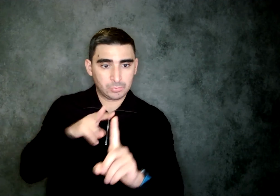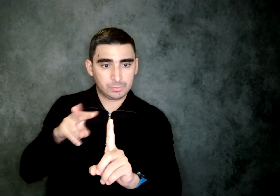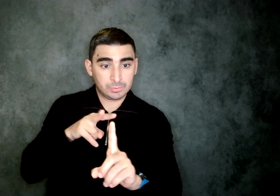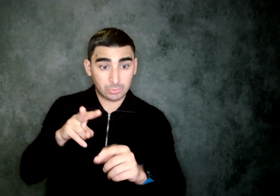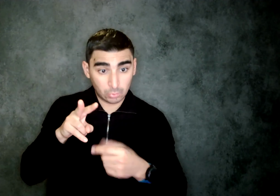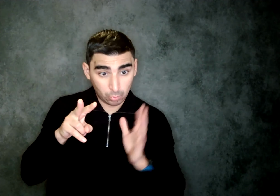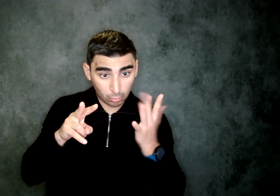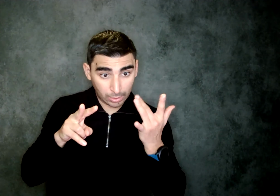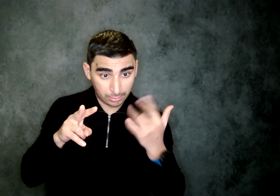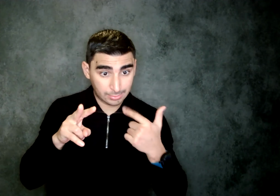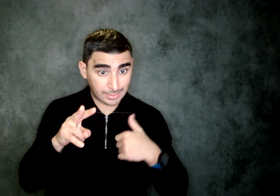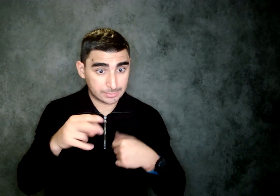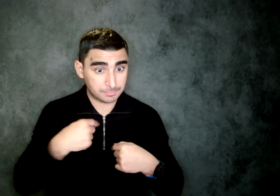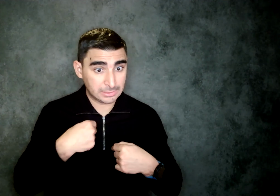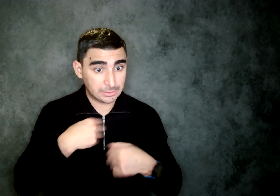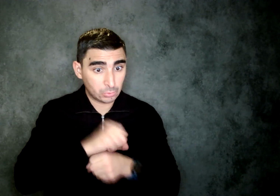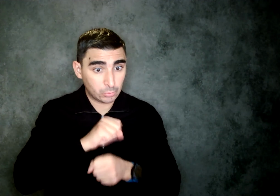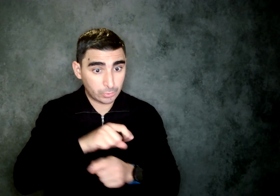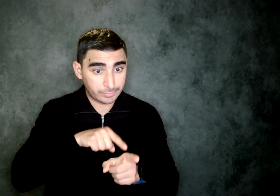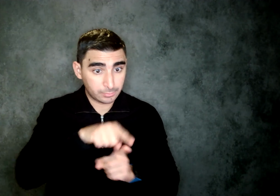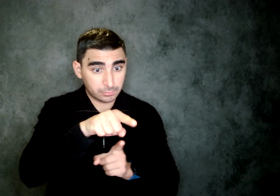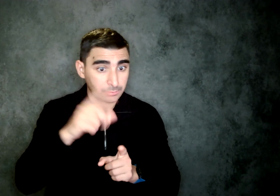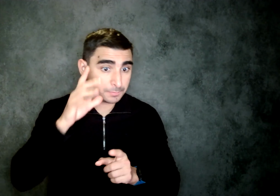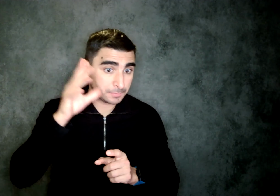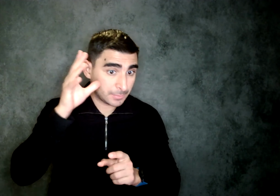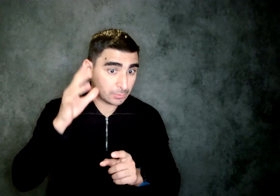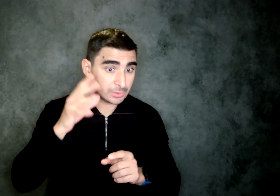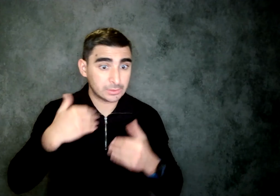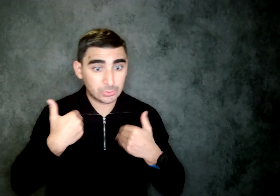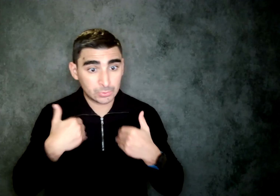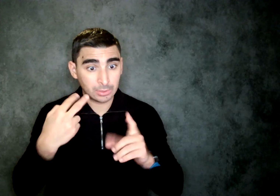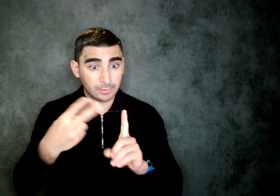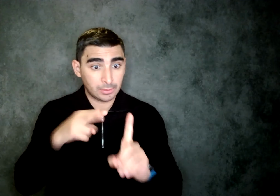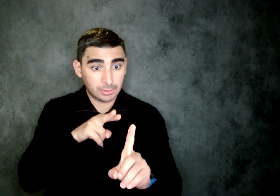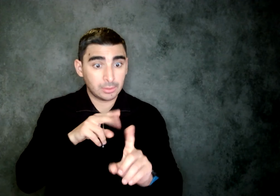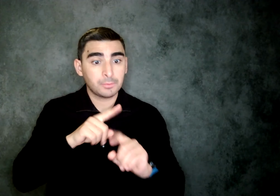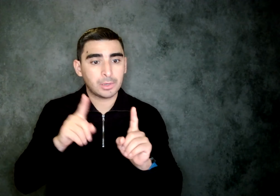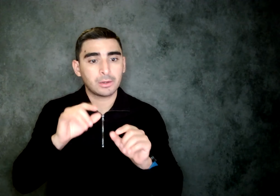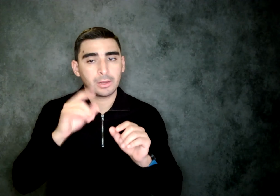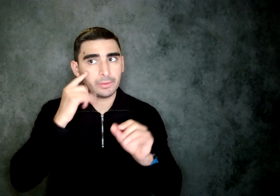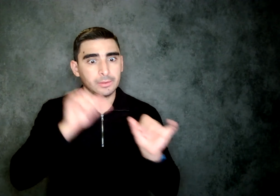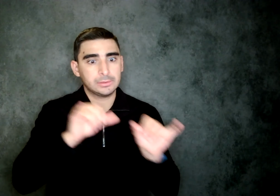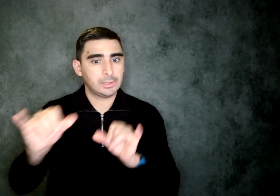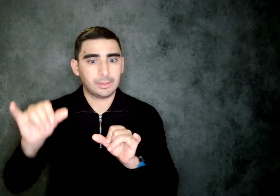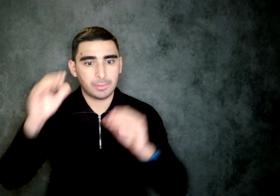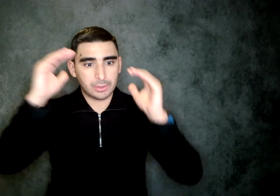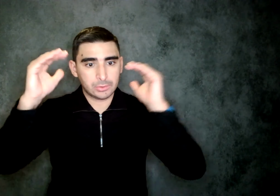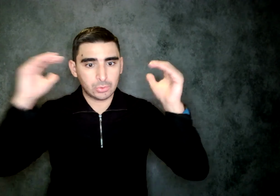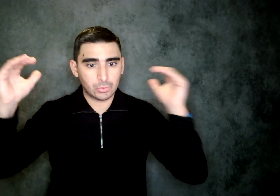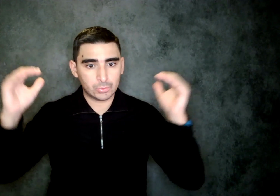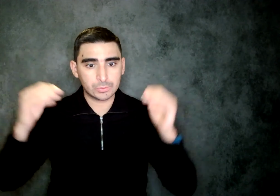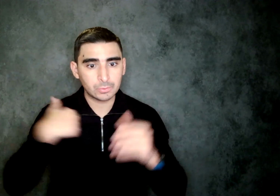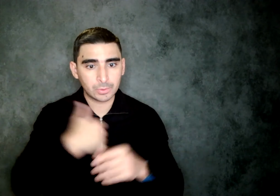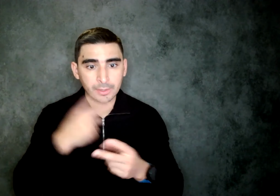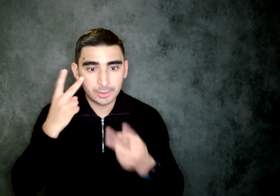I get, and that's the field that I work in. But I imagine as adults, it's just as bad. We've seen the ER